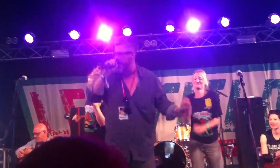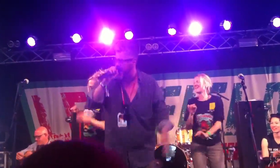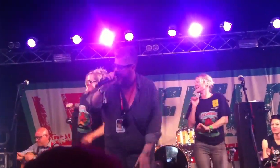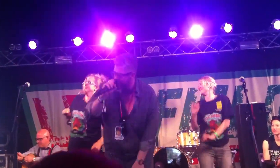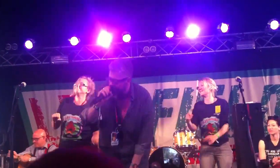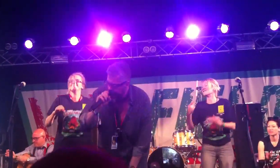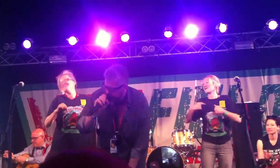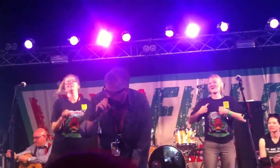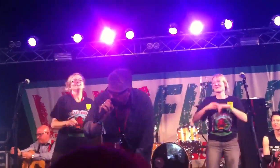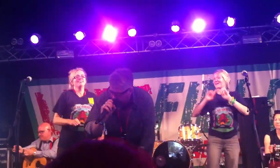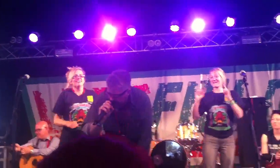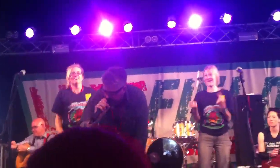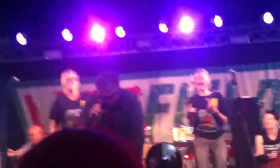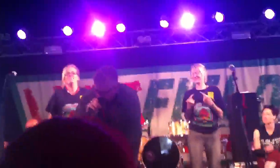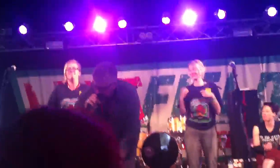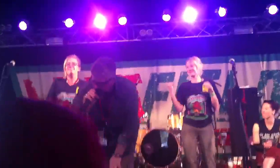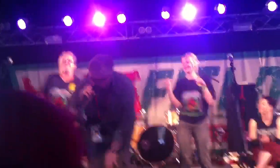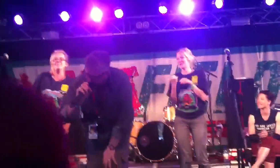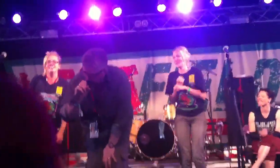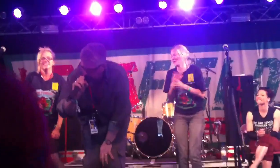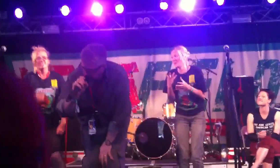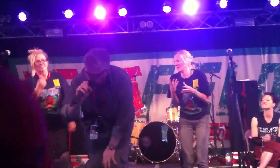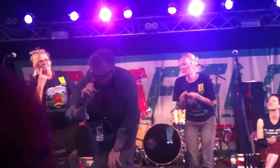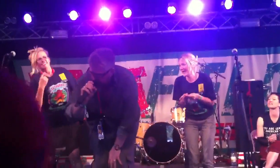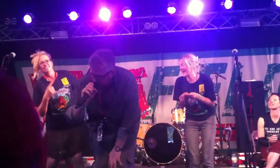Bestiality. We can be with a